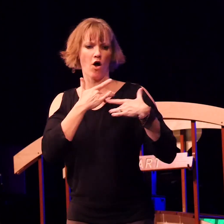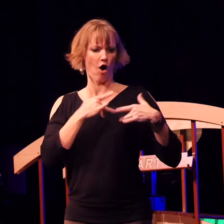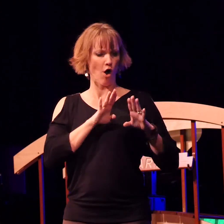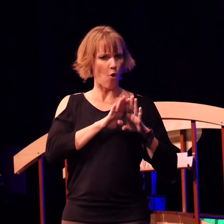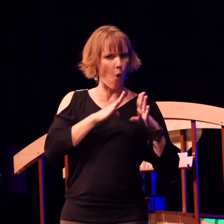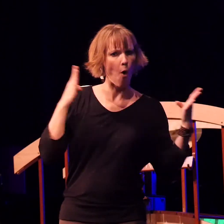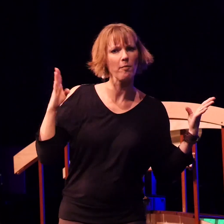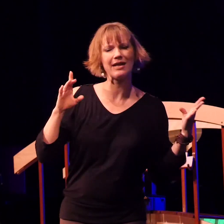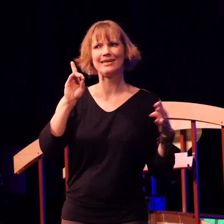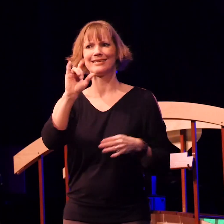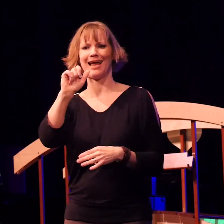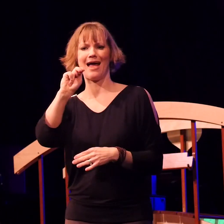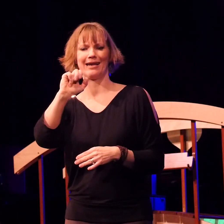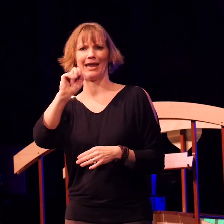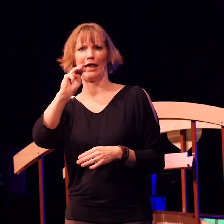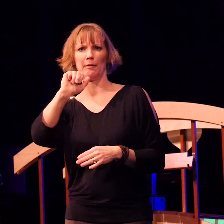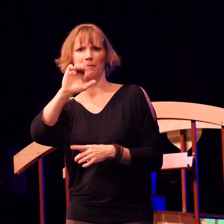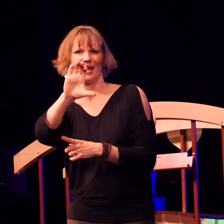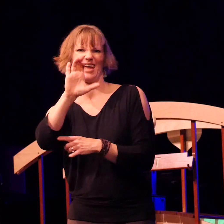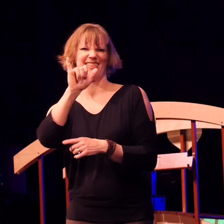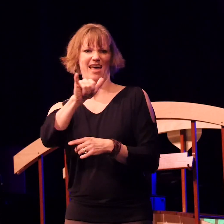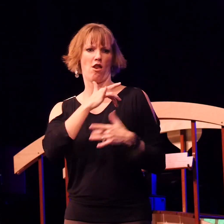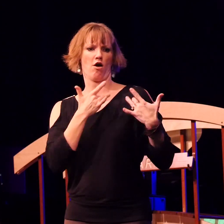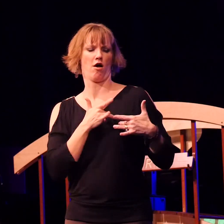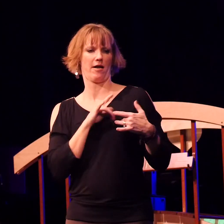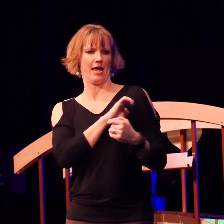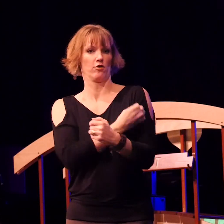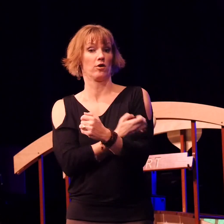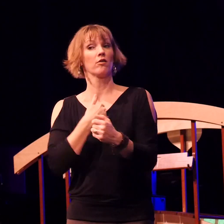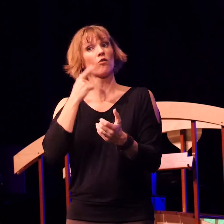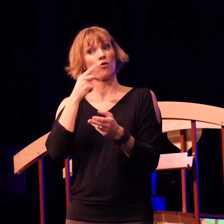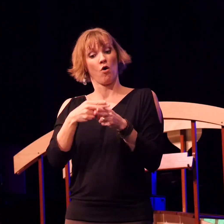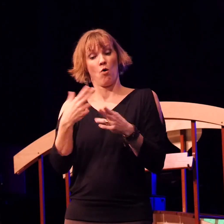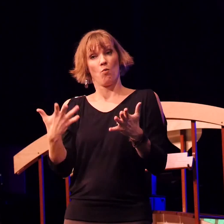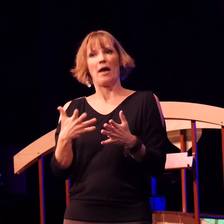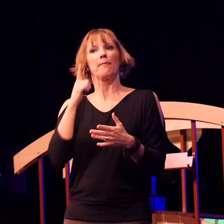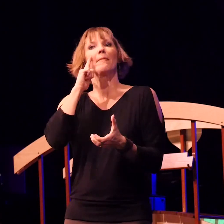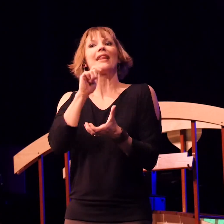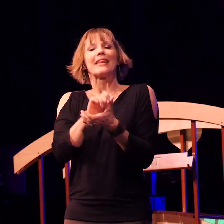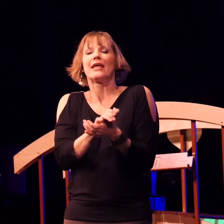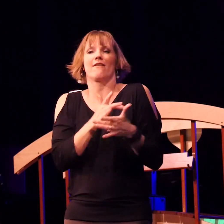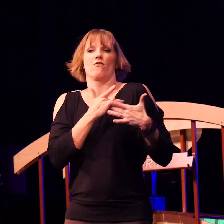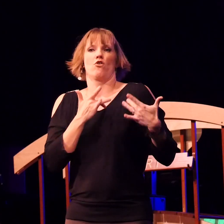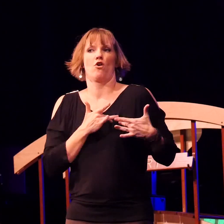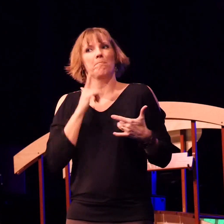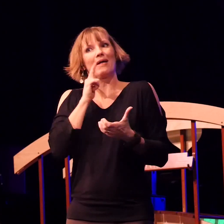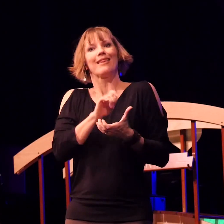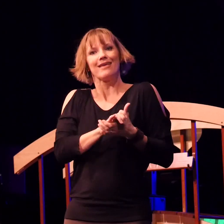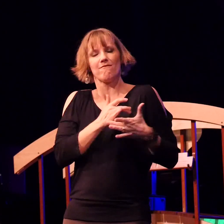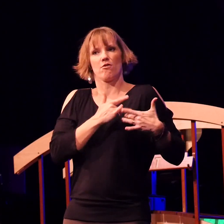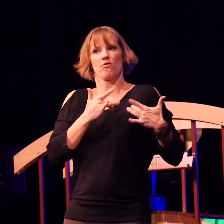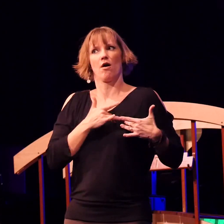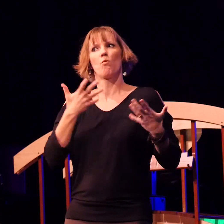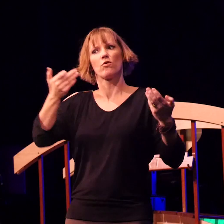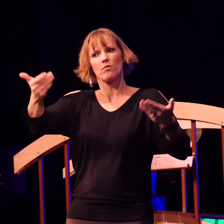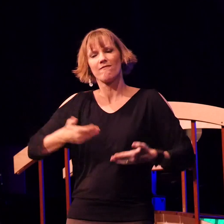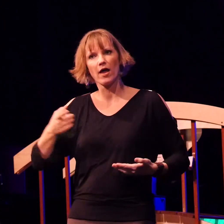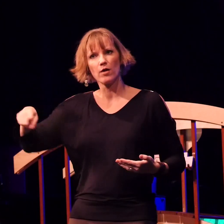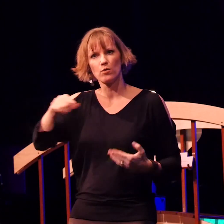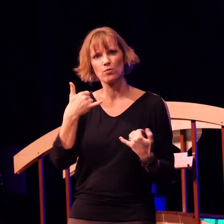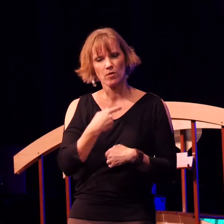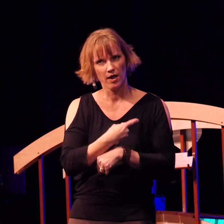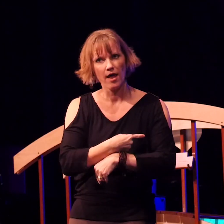and dynamic in that heart energy. What I would call a believing heart. That's lion-hearted. A believing heart. And I want to invite you